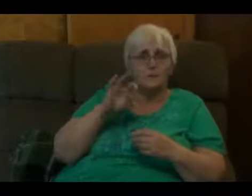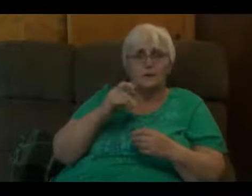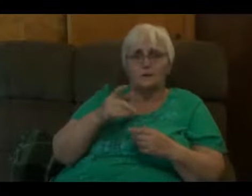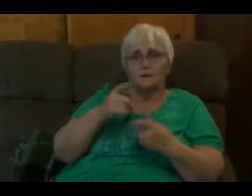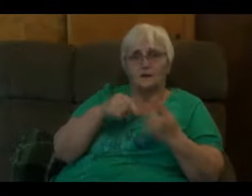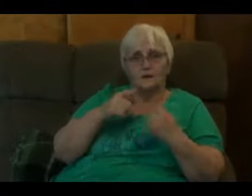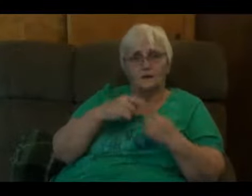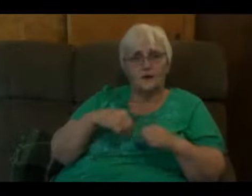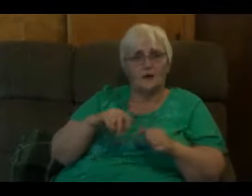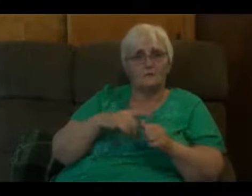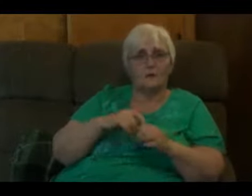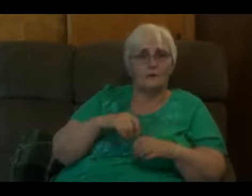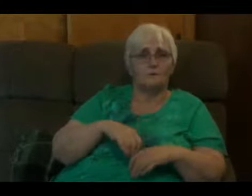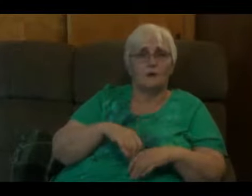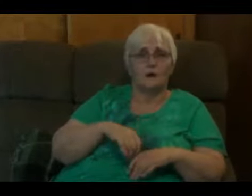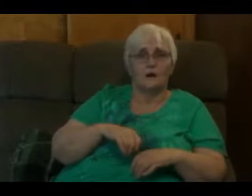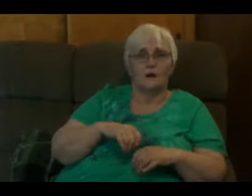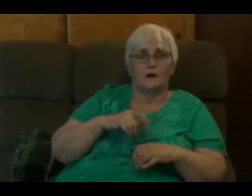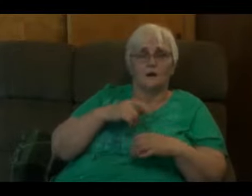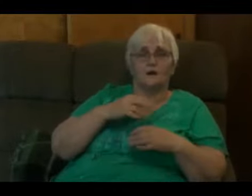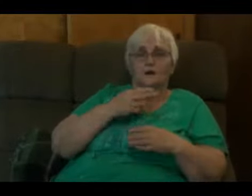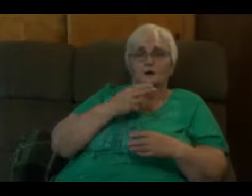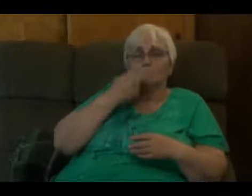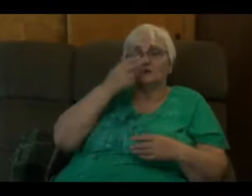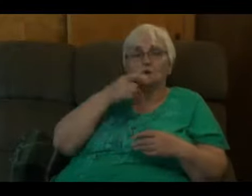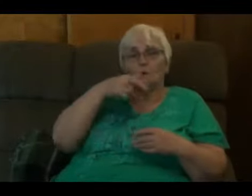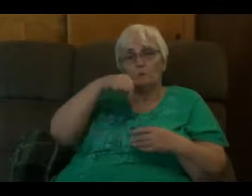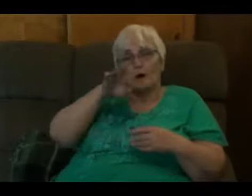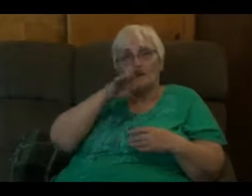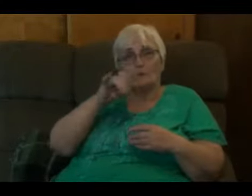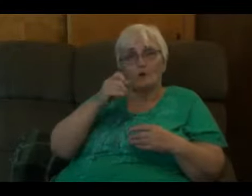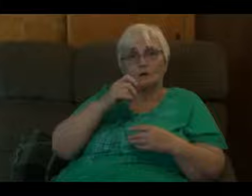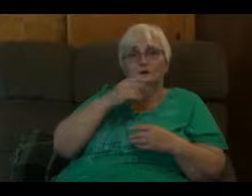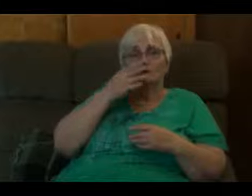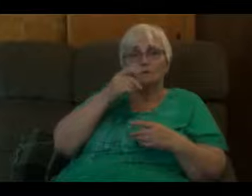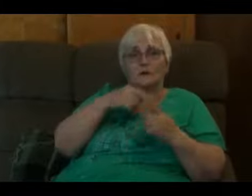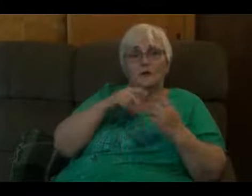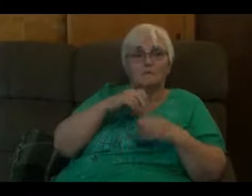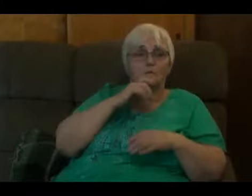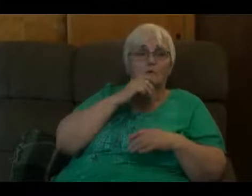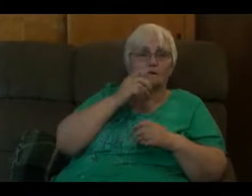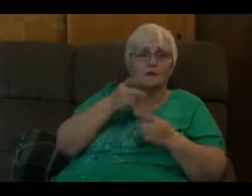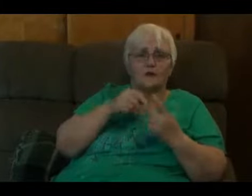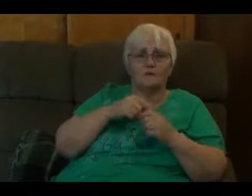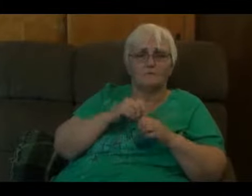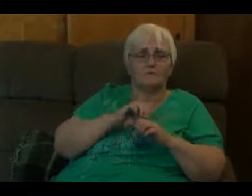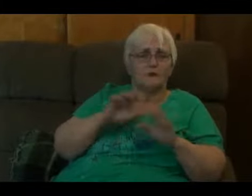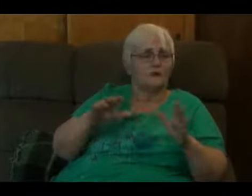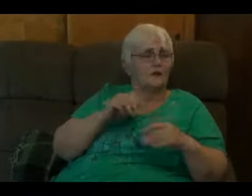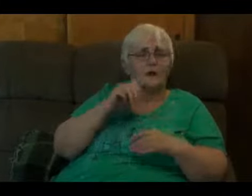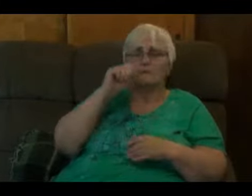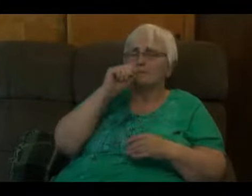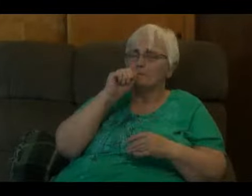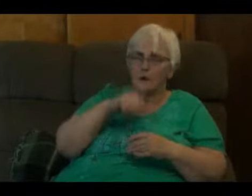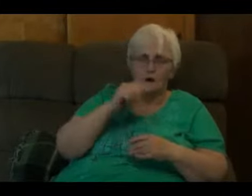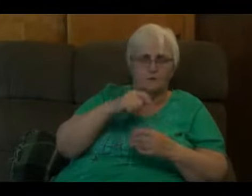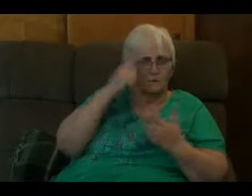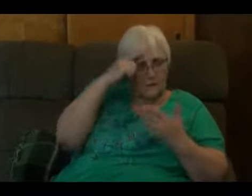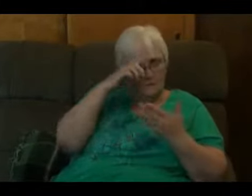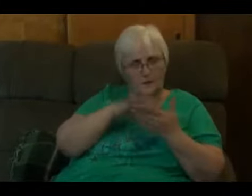from, you know, primordial soup, that came from a rock, that came from nothing. It's impossible to believe that and not